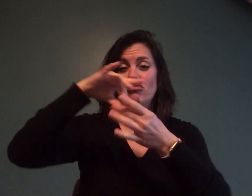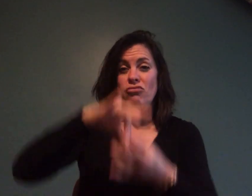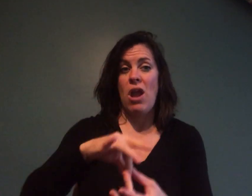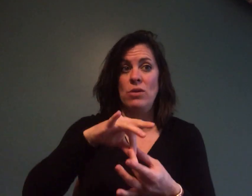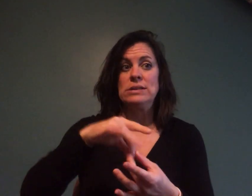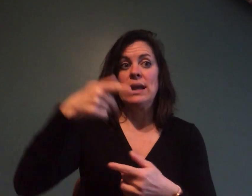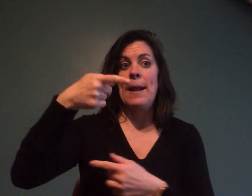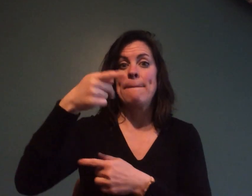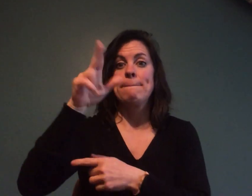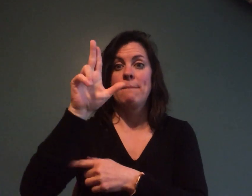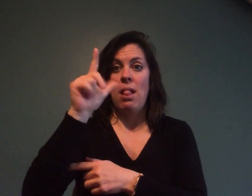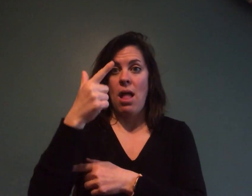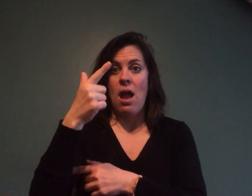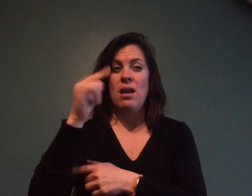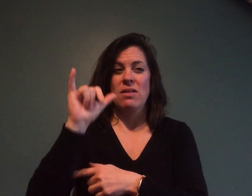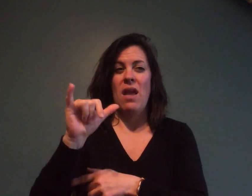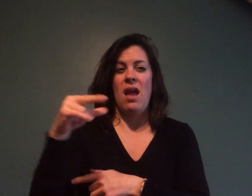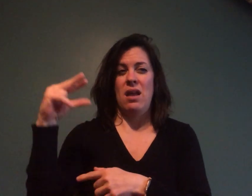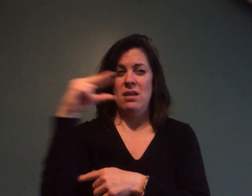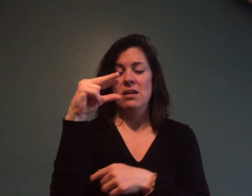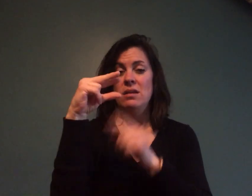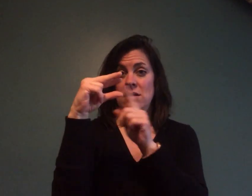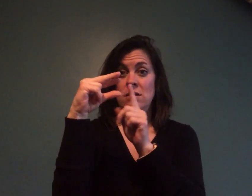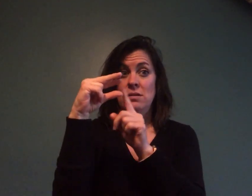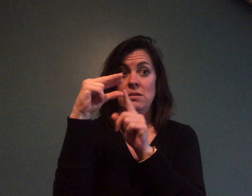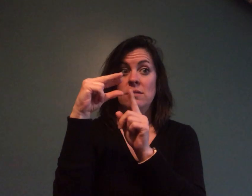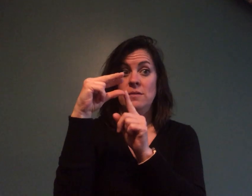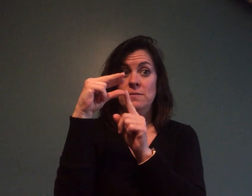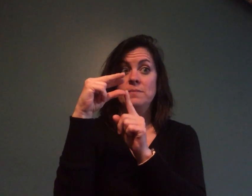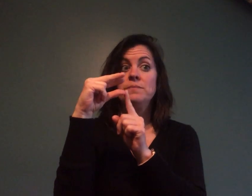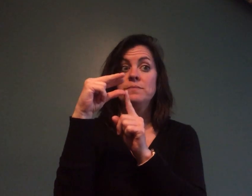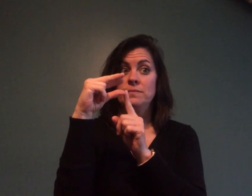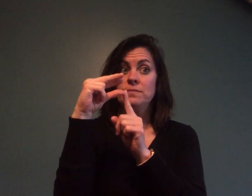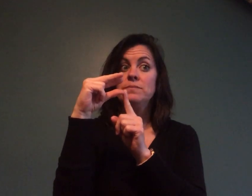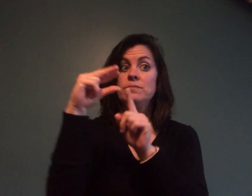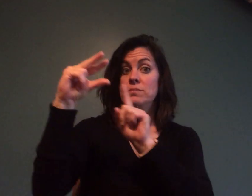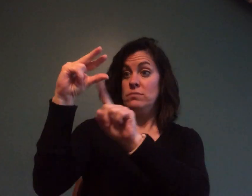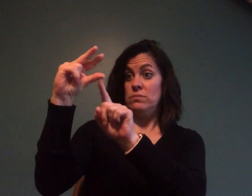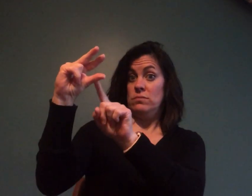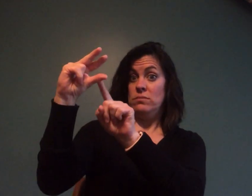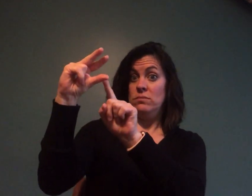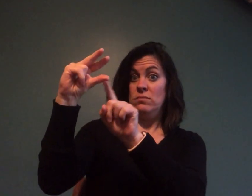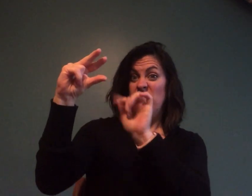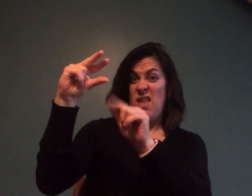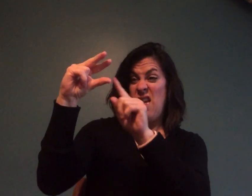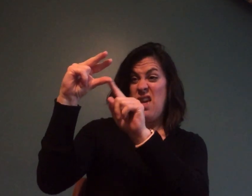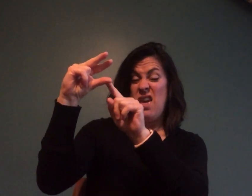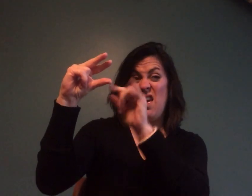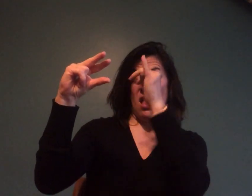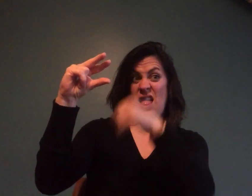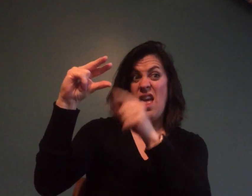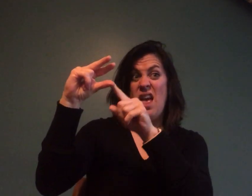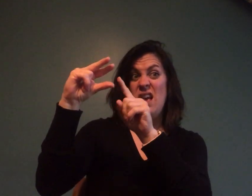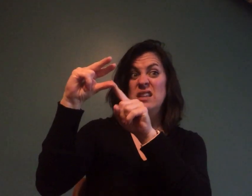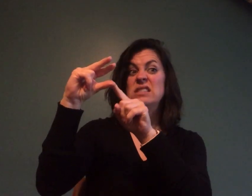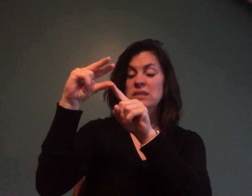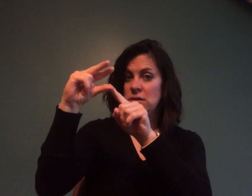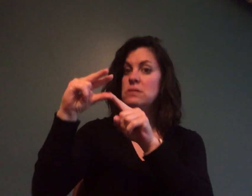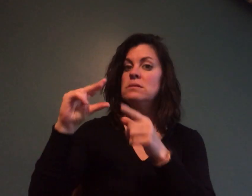carrying our ground wire or our bare wire as we know it. And because it is carrying the ground wire or the